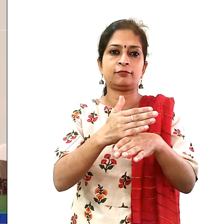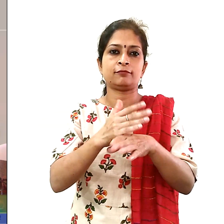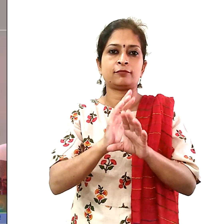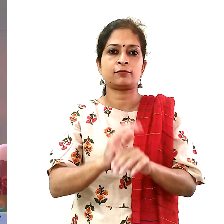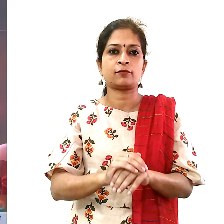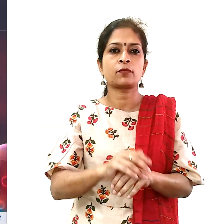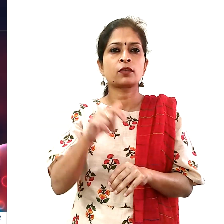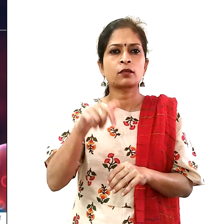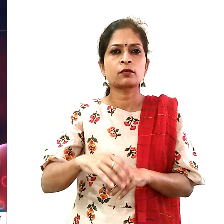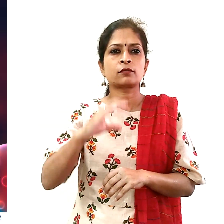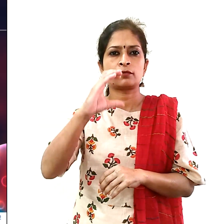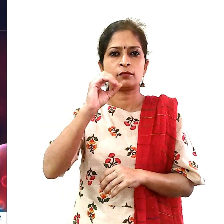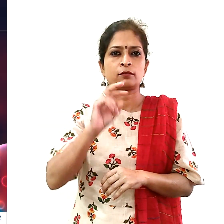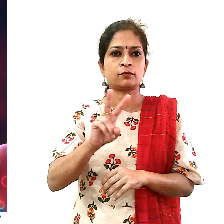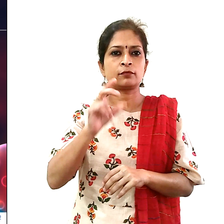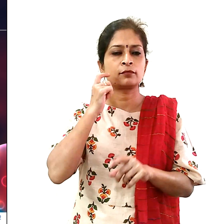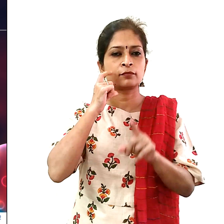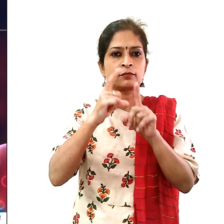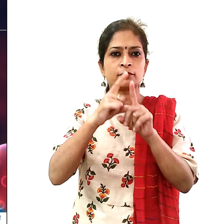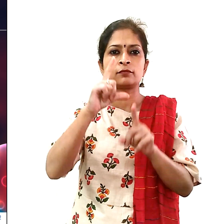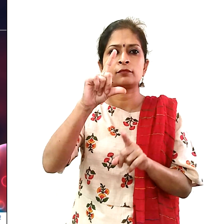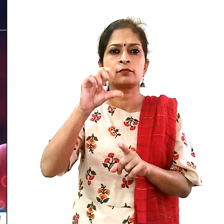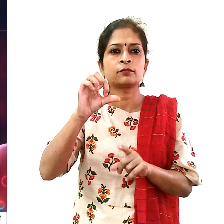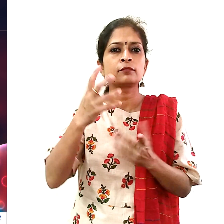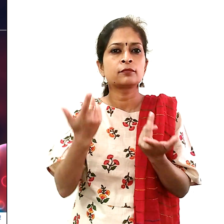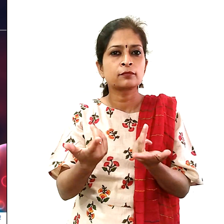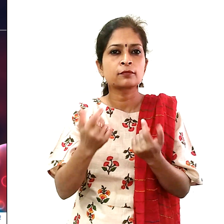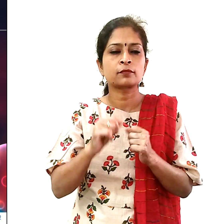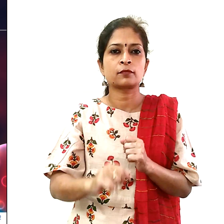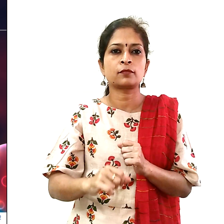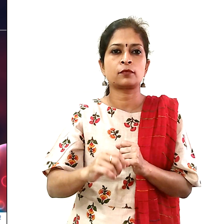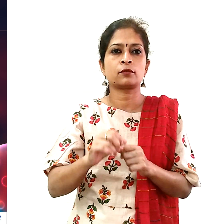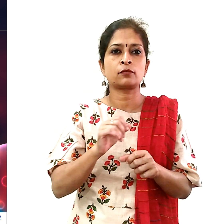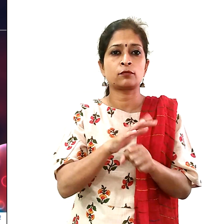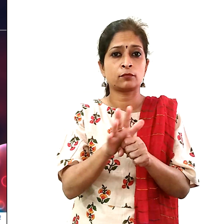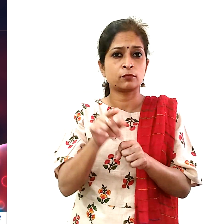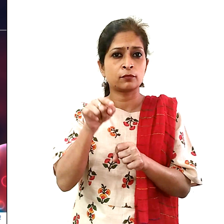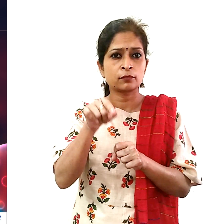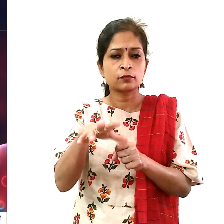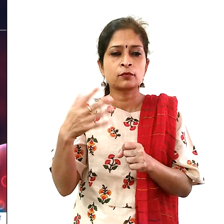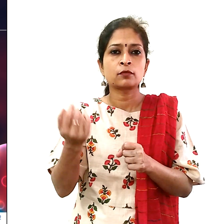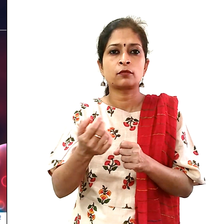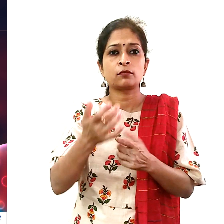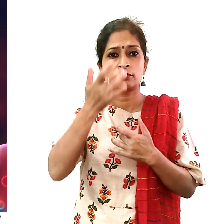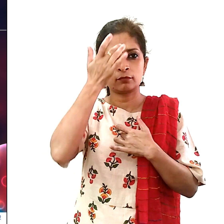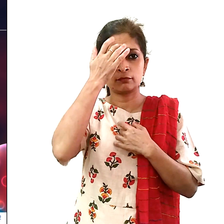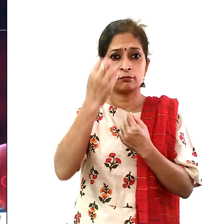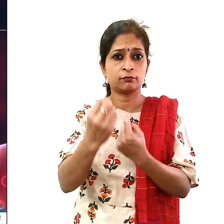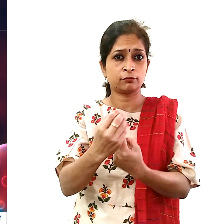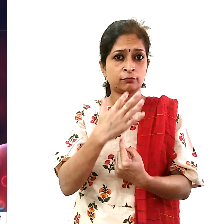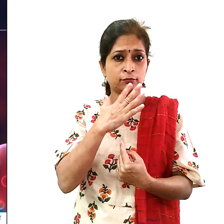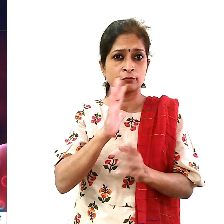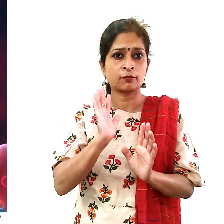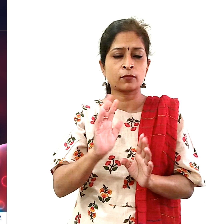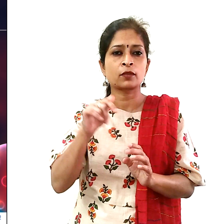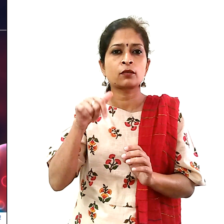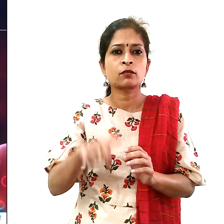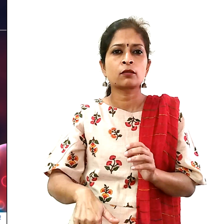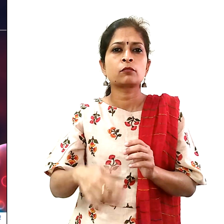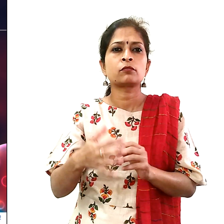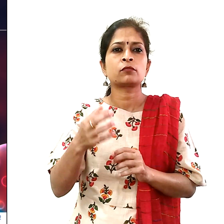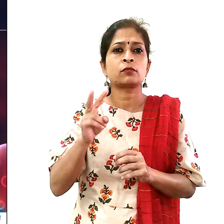share. What is COVID-19? COVID-19 is an infectious disease caused by a